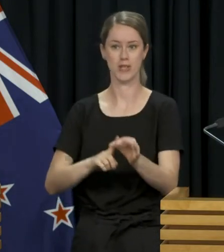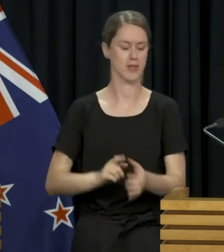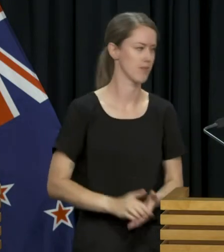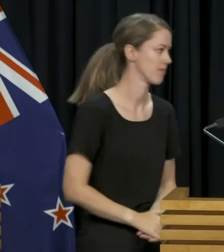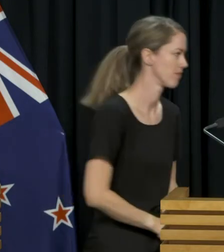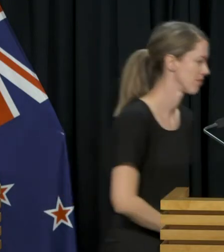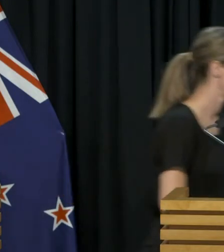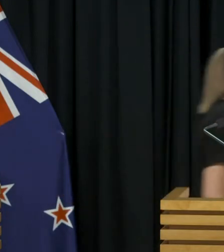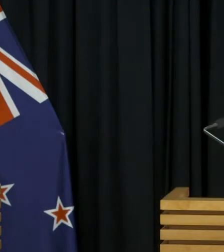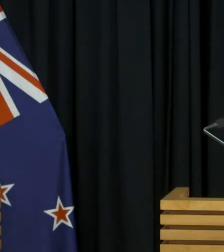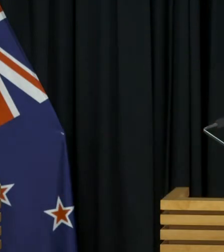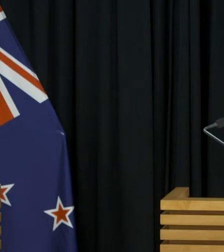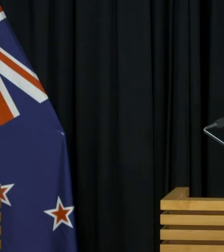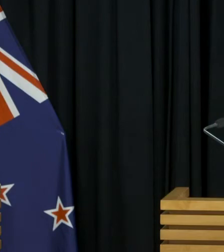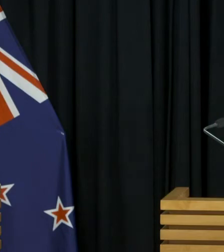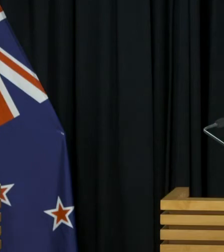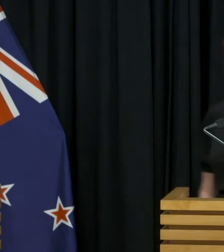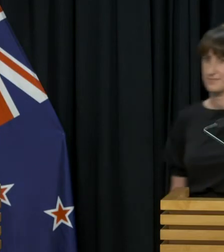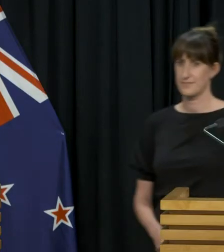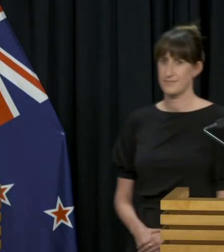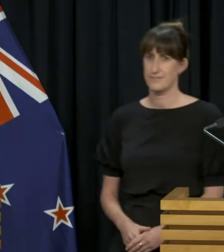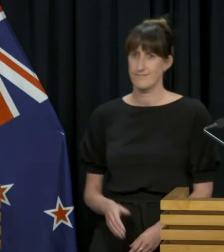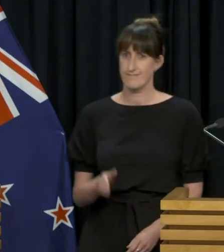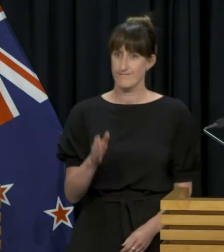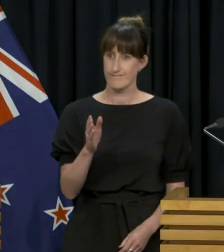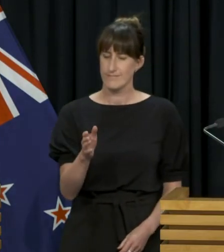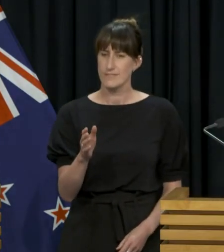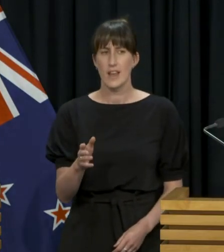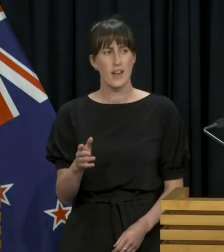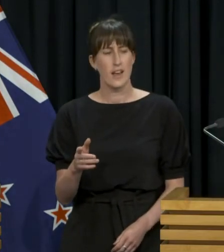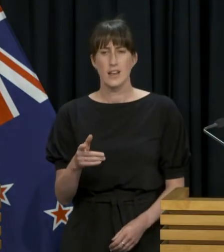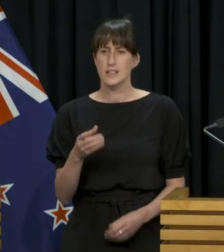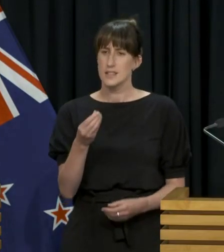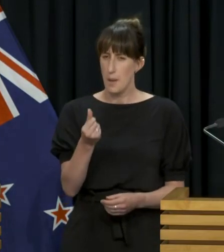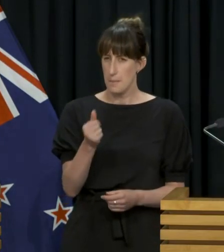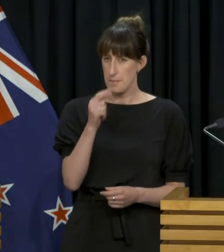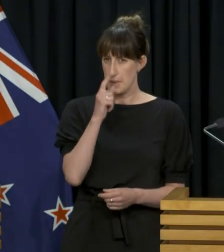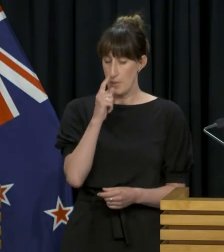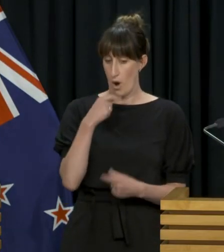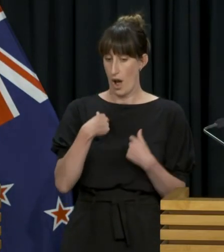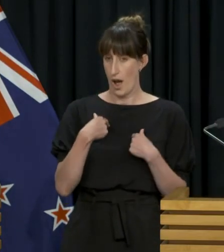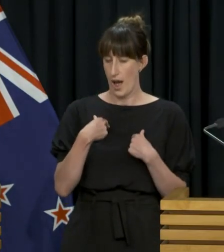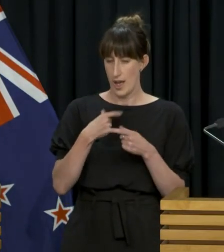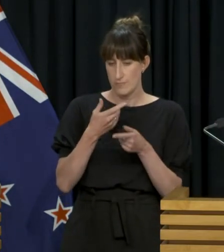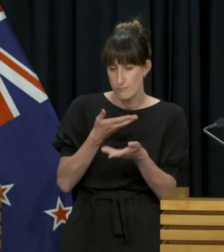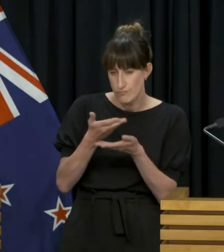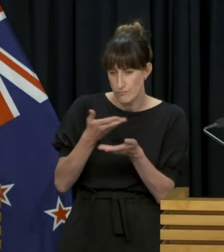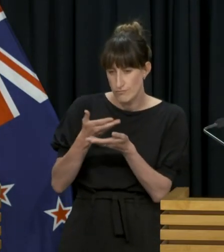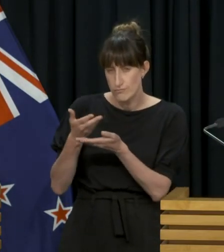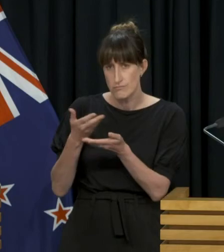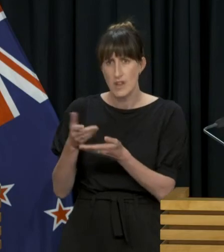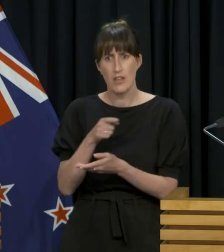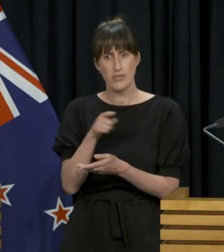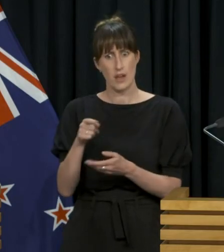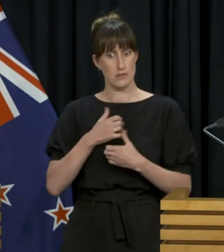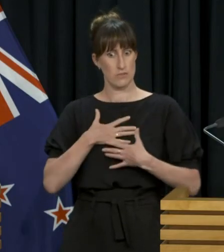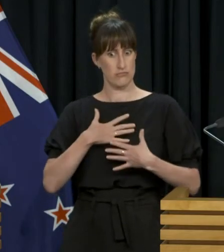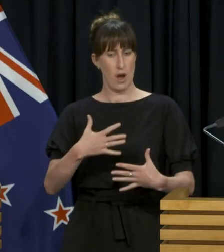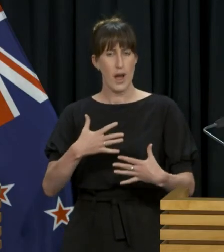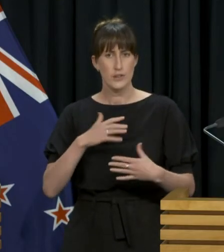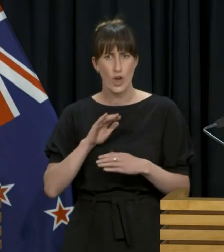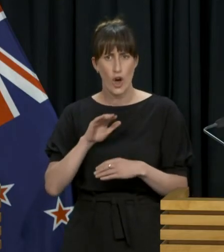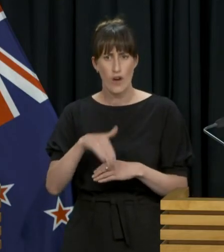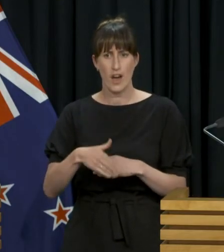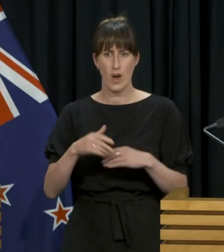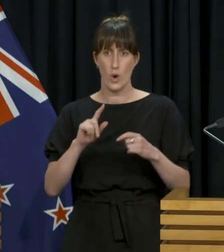questions. Yes, Jessica. Some people that we've spoken to today were surprised that the alert levels had moved. We haven't